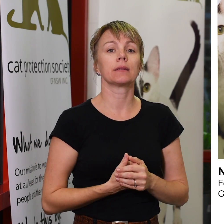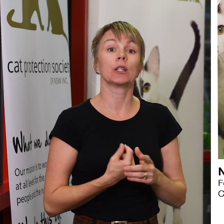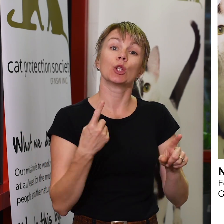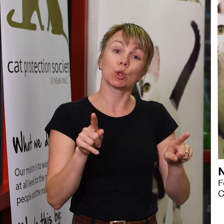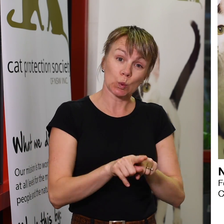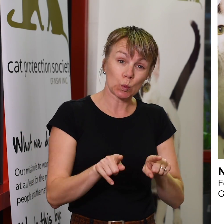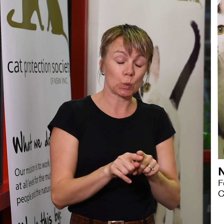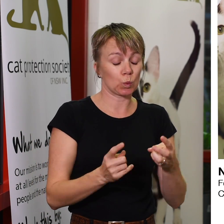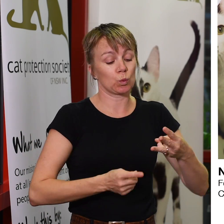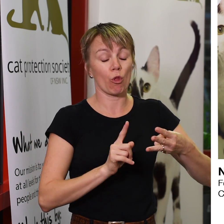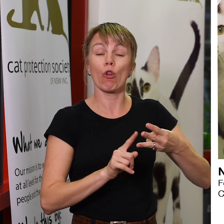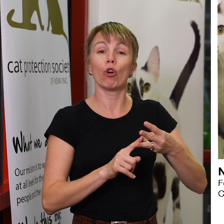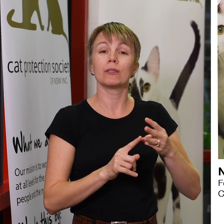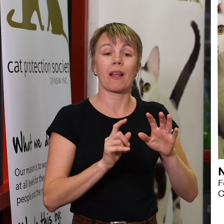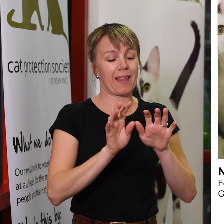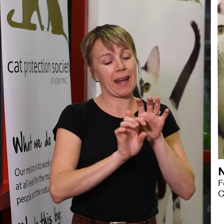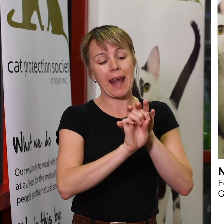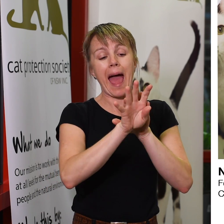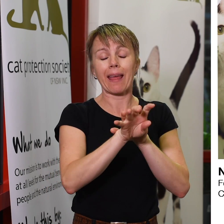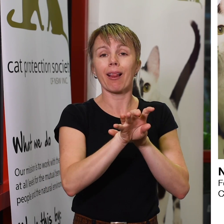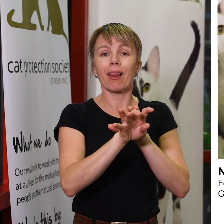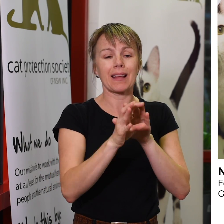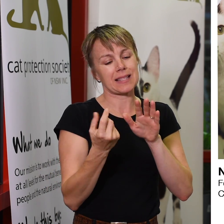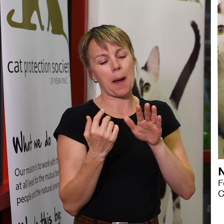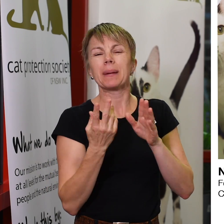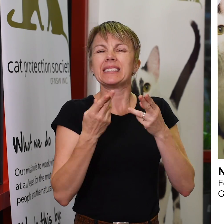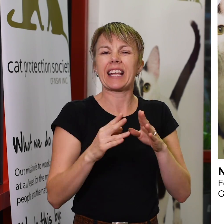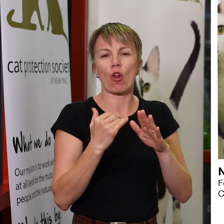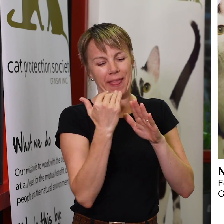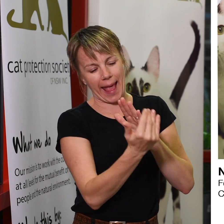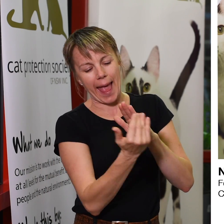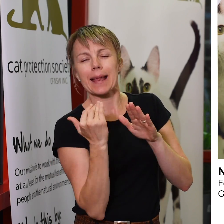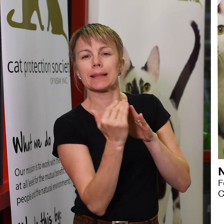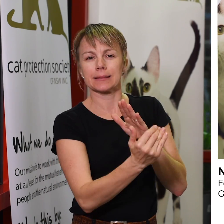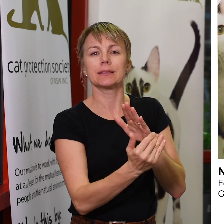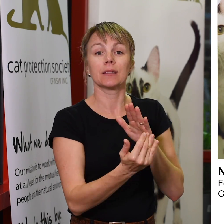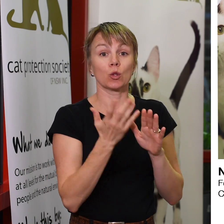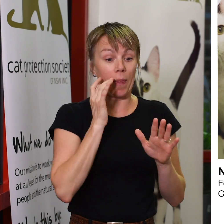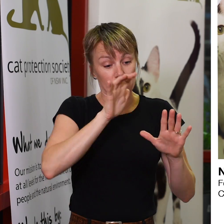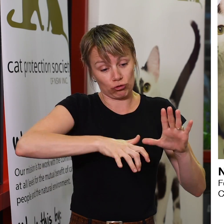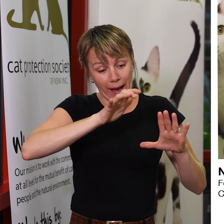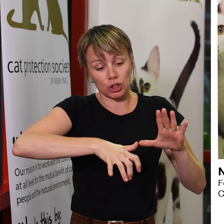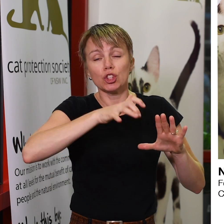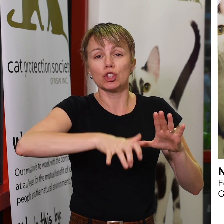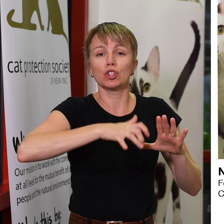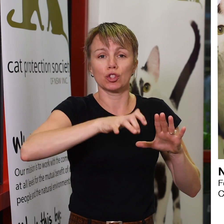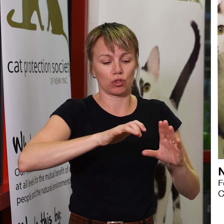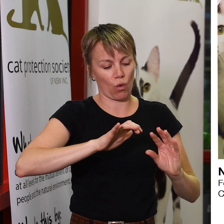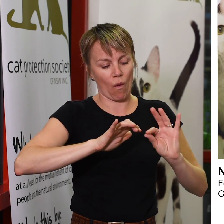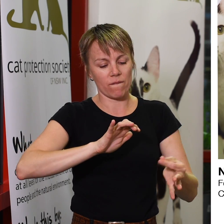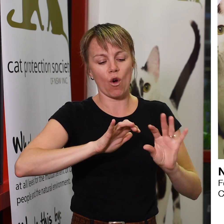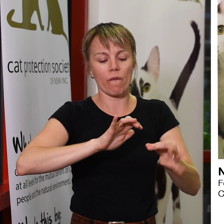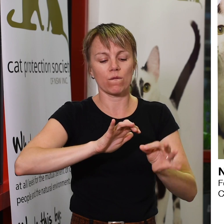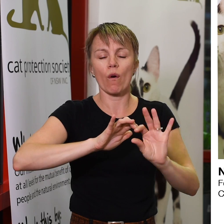dead part of their nail. So a cat's nail, when it pops out, it's, you know, curved. Everyone's seen the hook sort of thing in the cat's nail. Well,